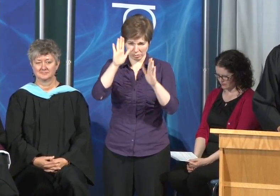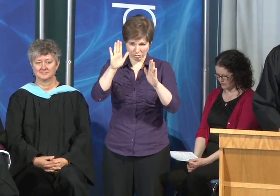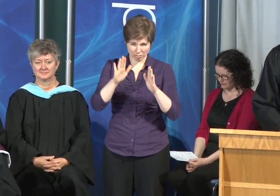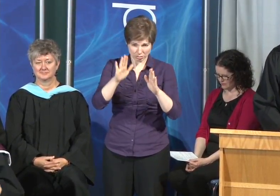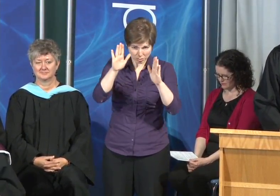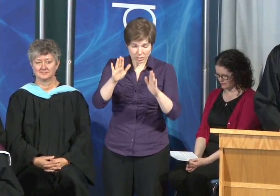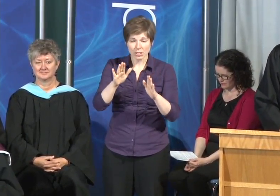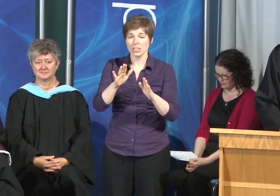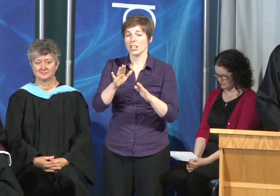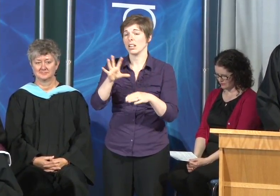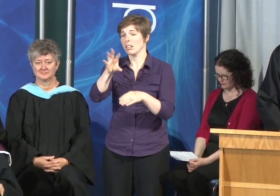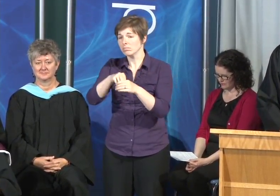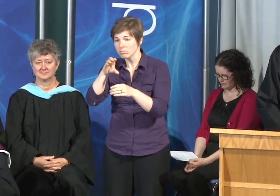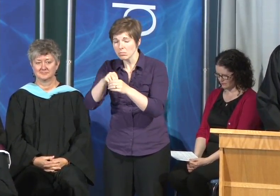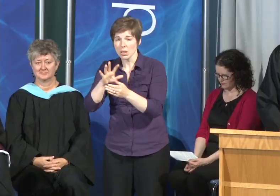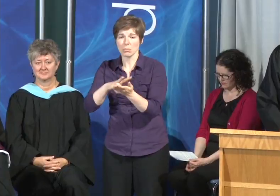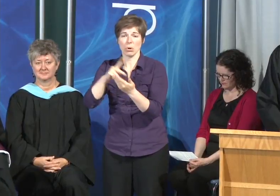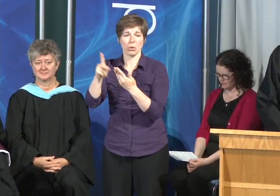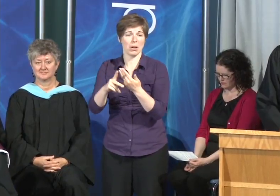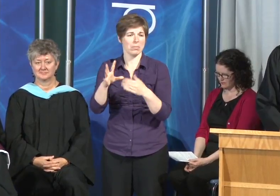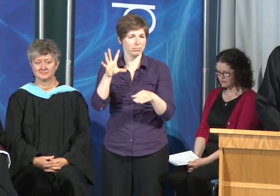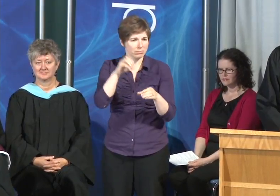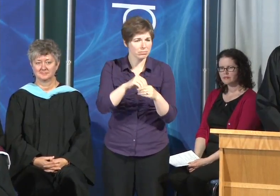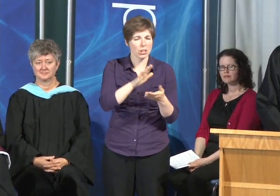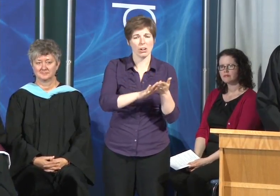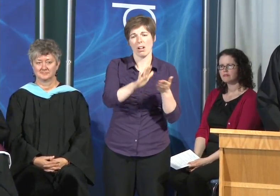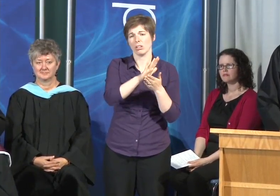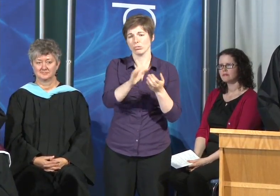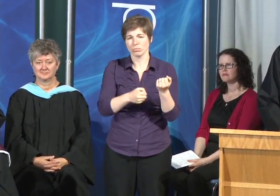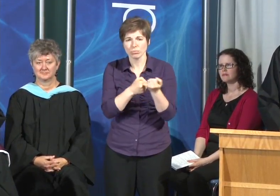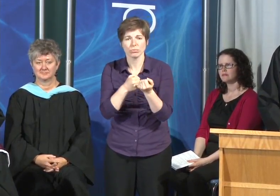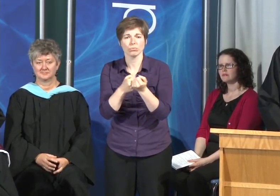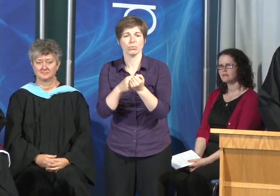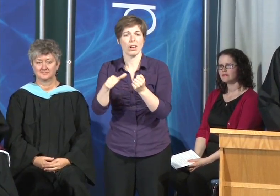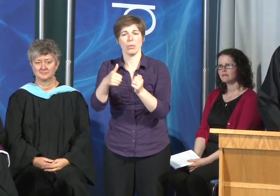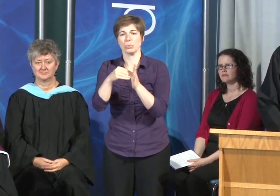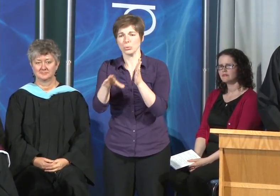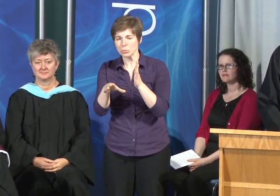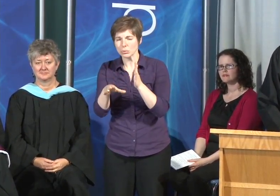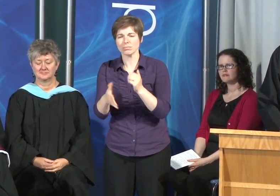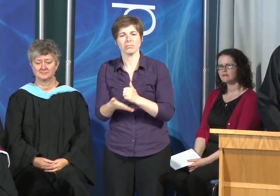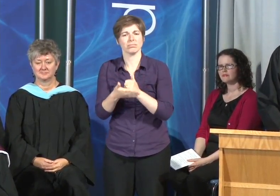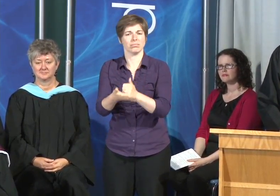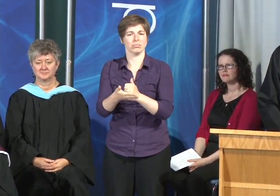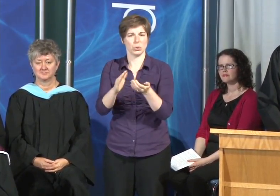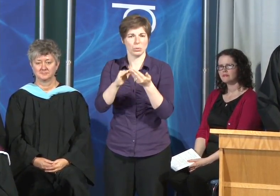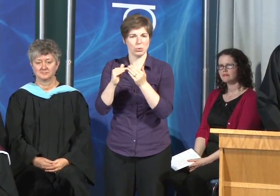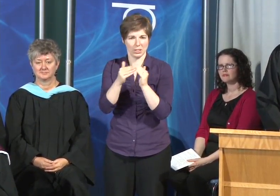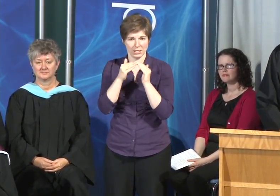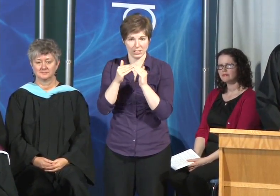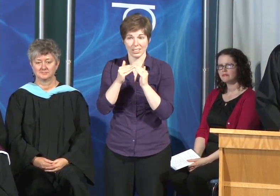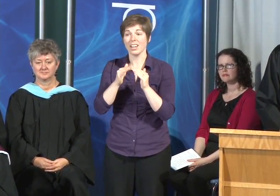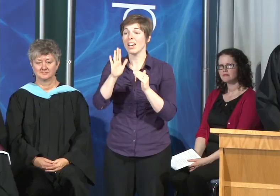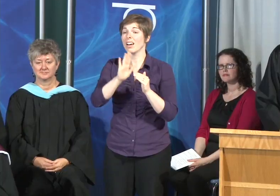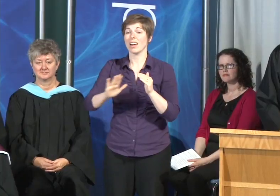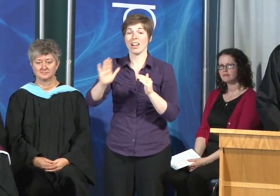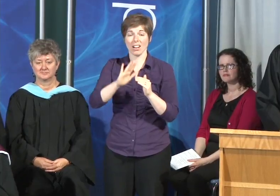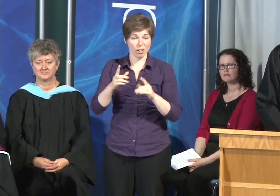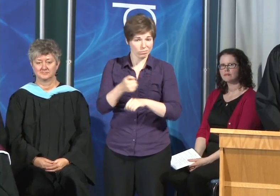to the college, encouraged classmates, and assisted their communities. Their accomplishments are an inspiration to us